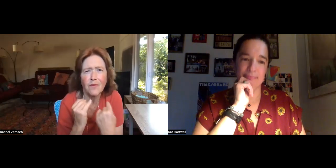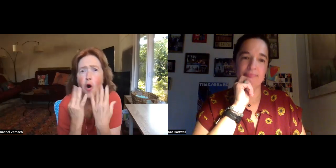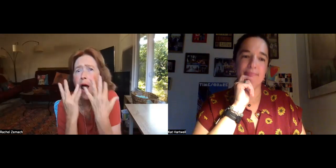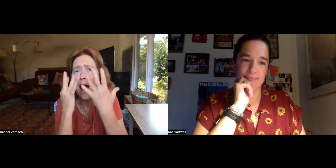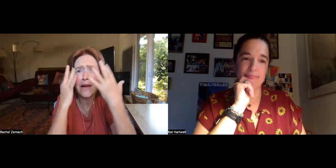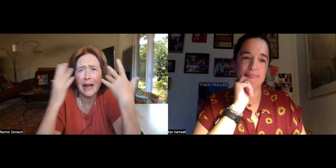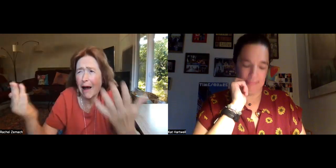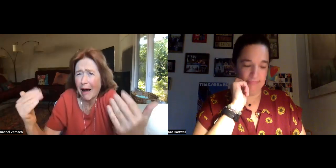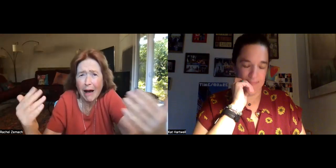friendly.